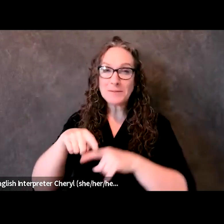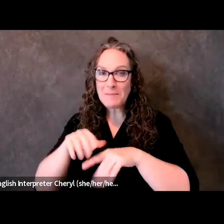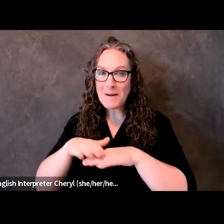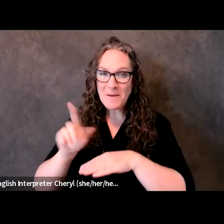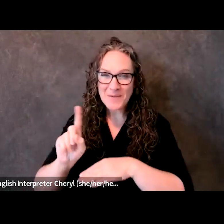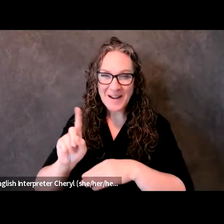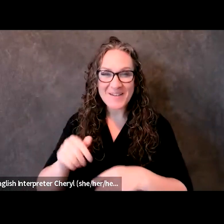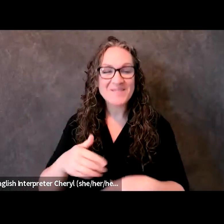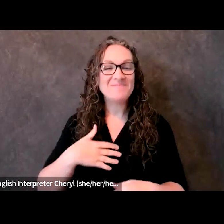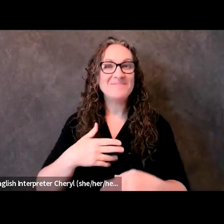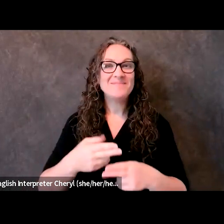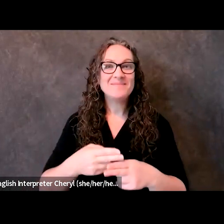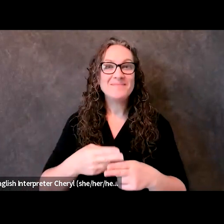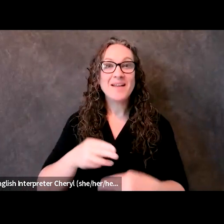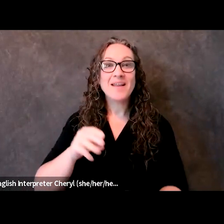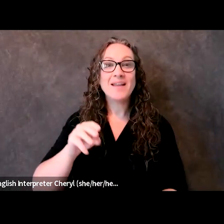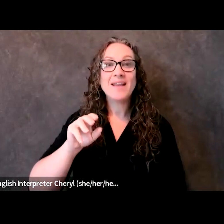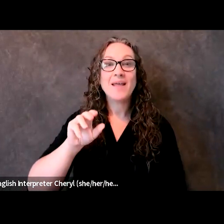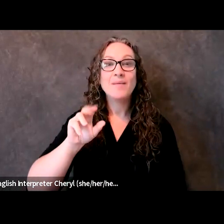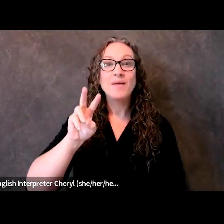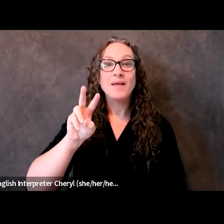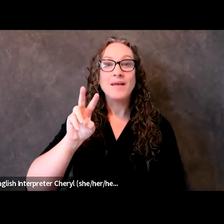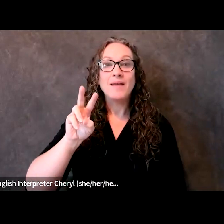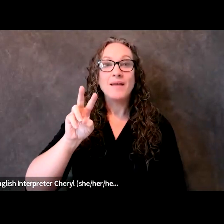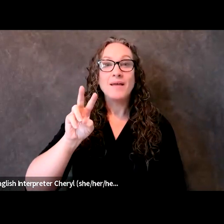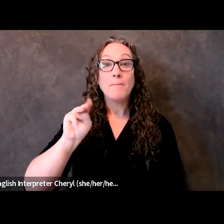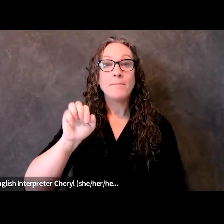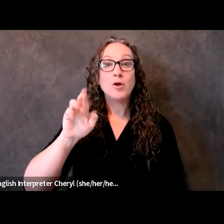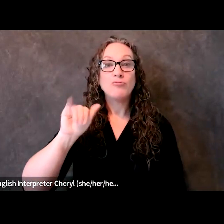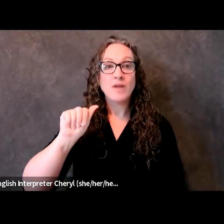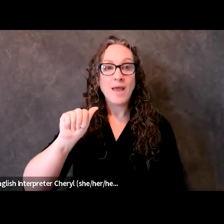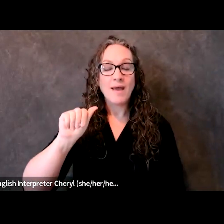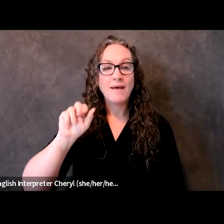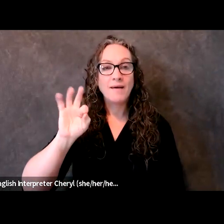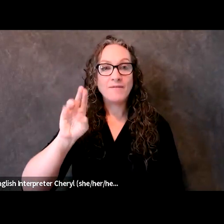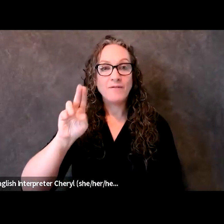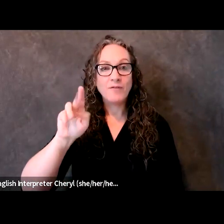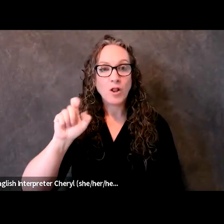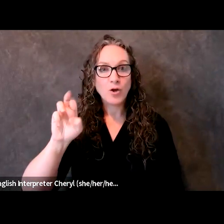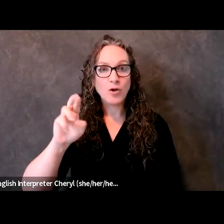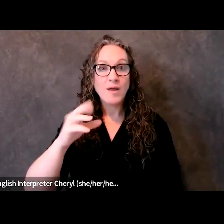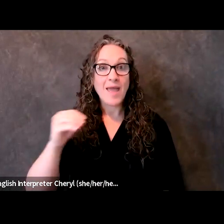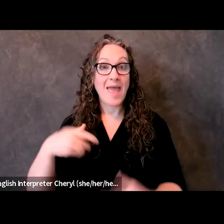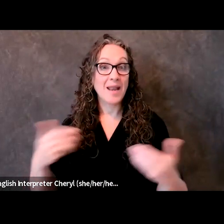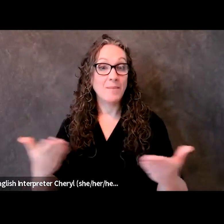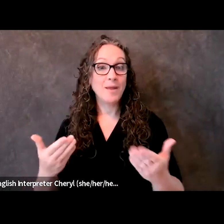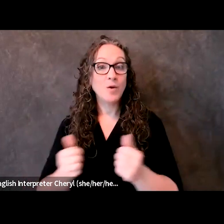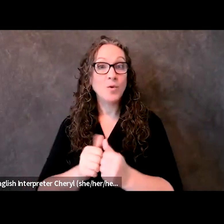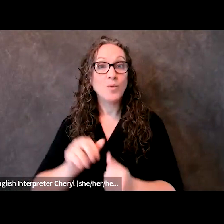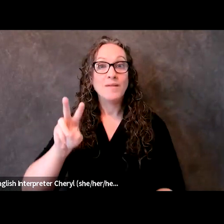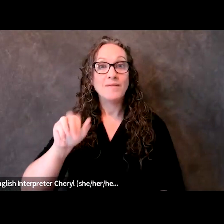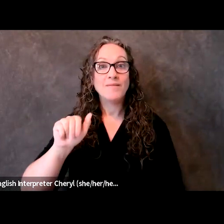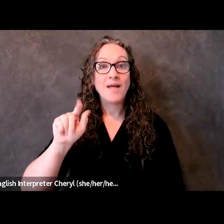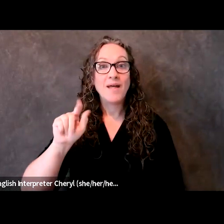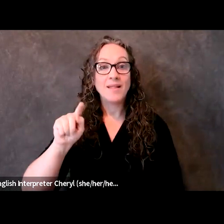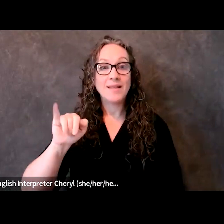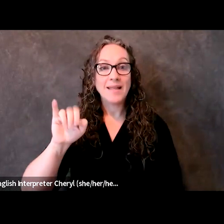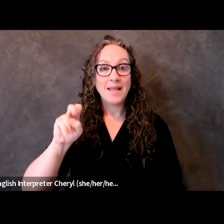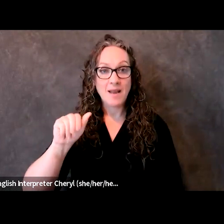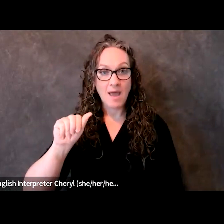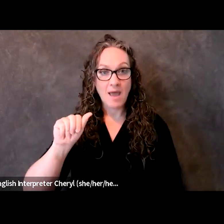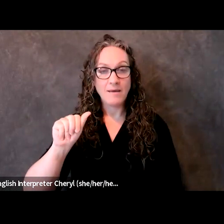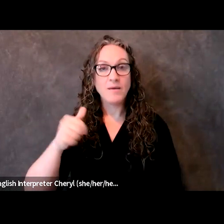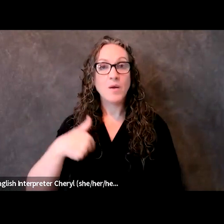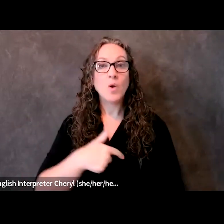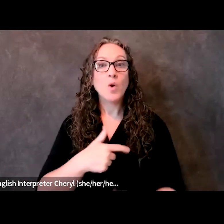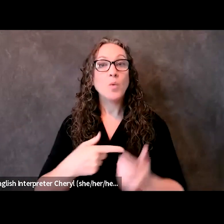Maria Elisa Fuller, and I'm here with my colleague, Valentina. We are part of an amazing group of individuals. We come from representing the